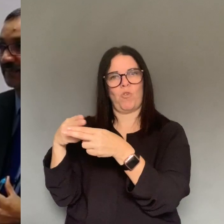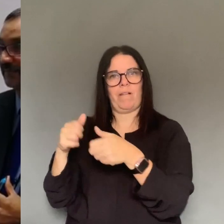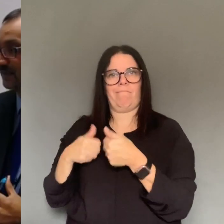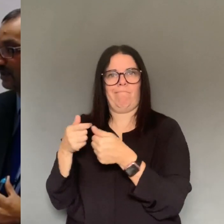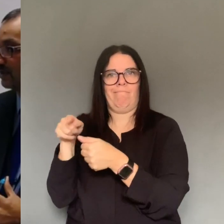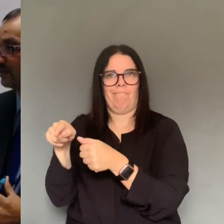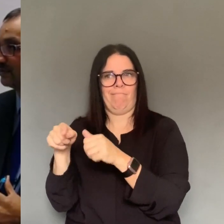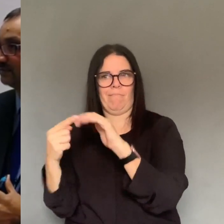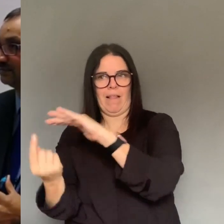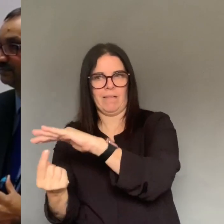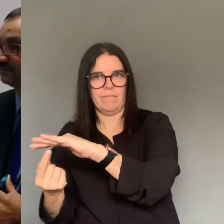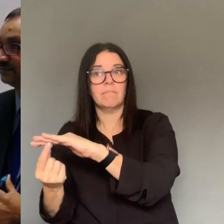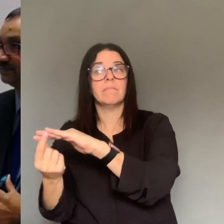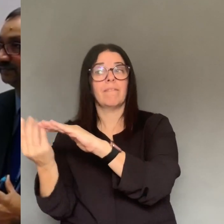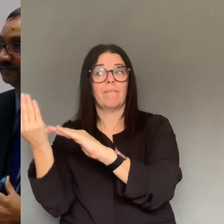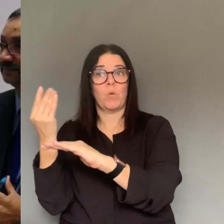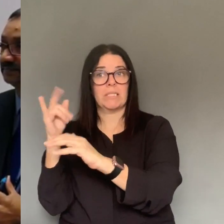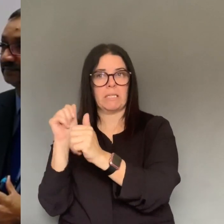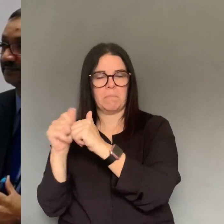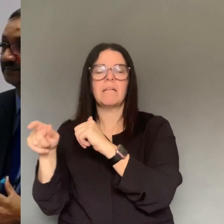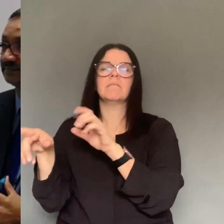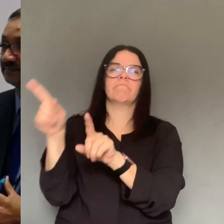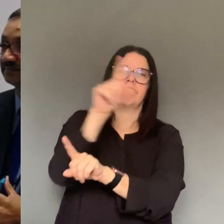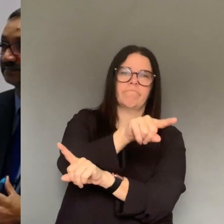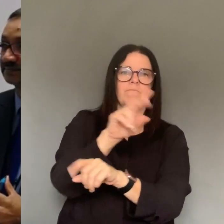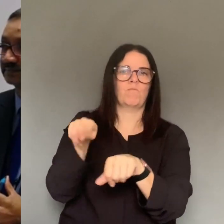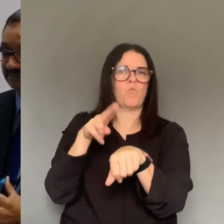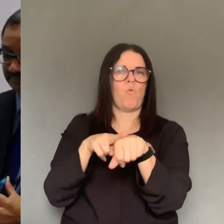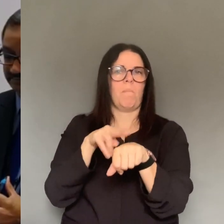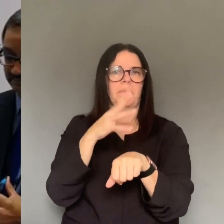Any further questions from the Windsor Star?